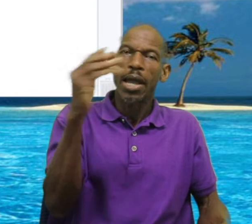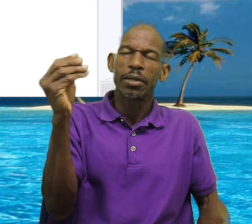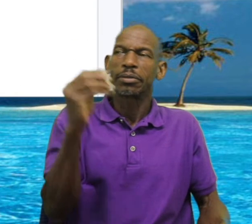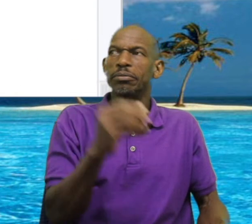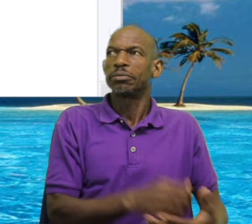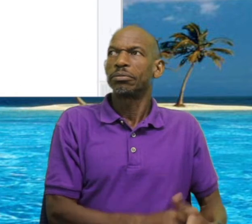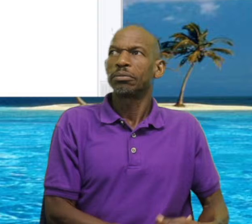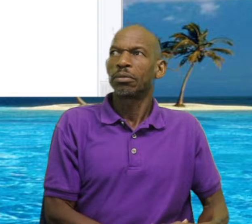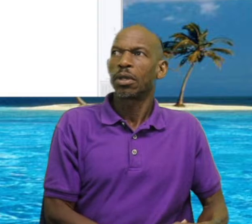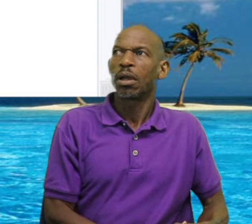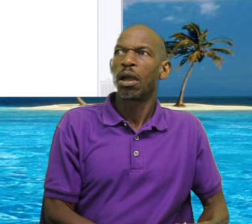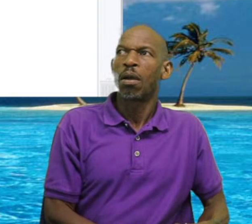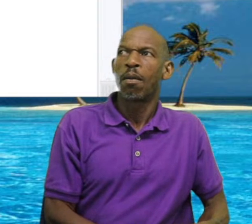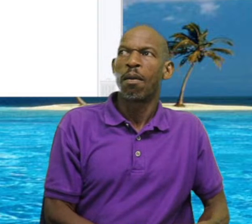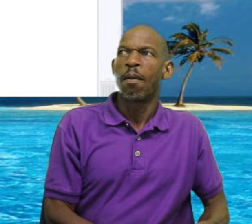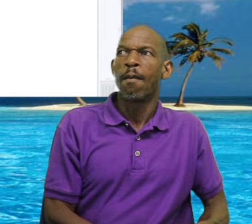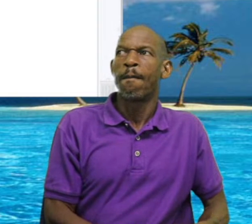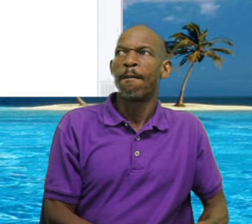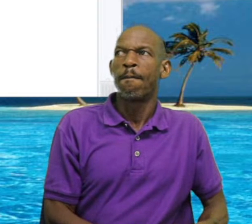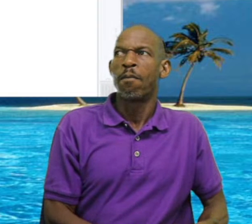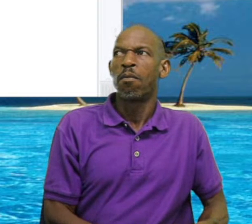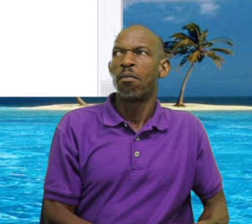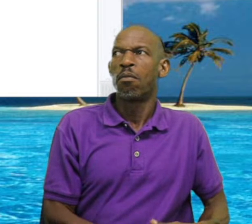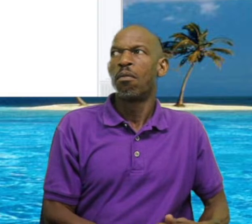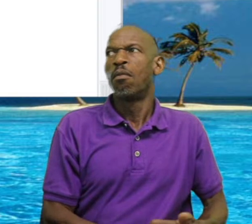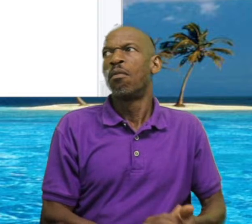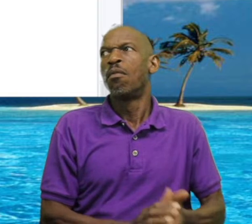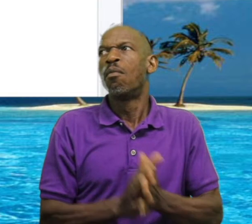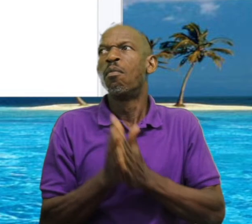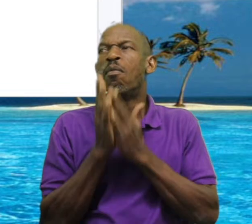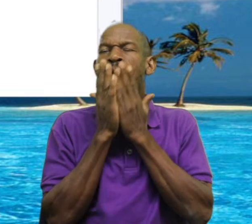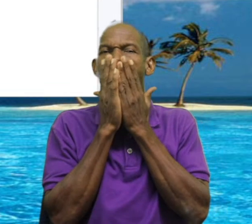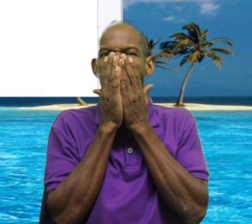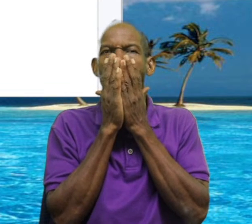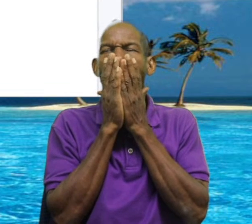and? Am I putting it A,